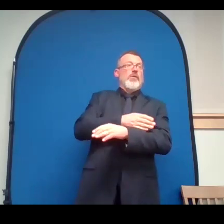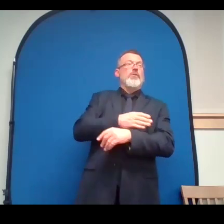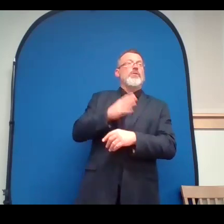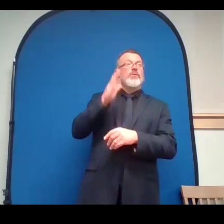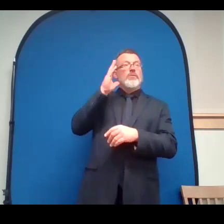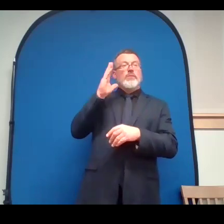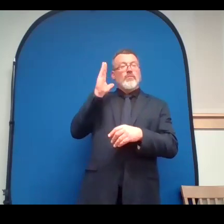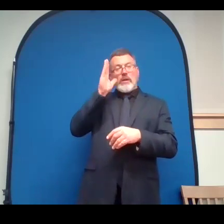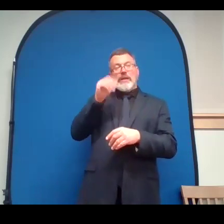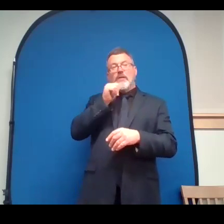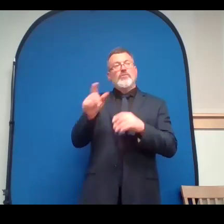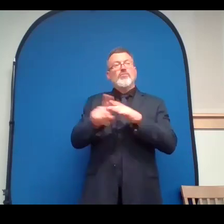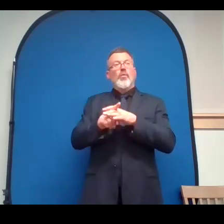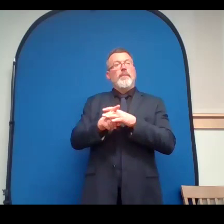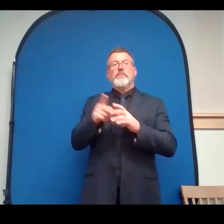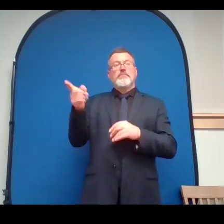to be here.